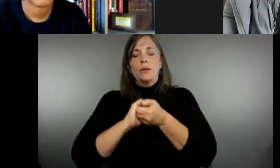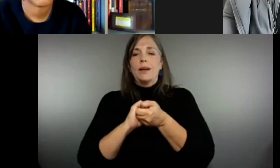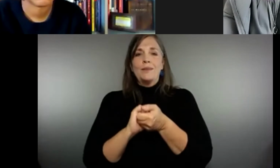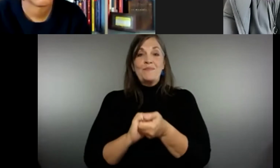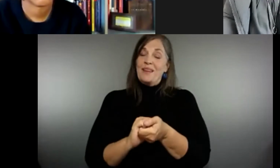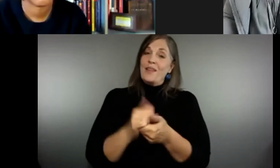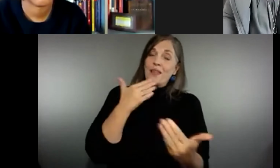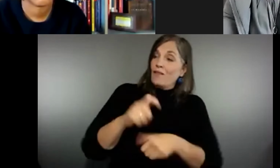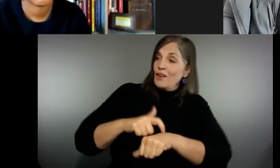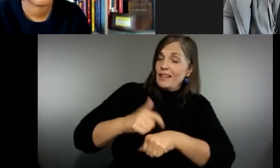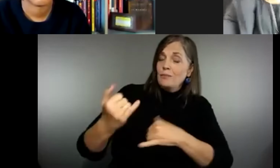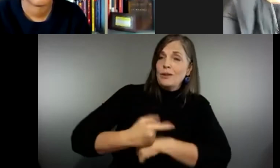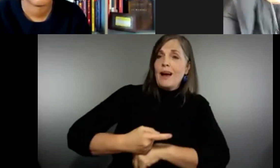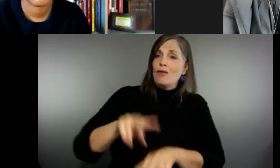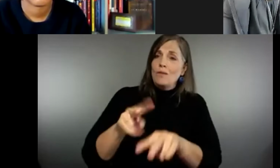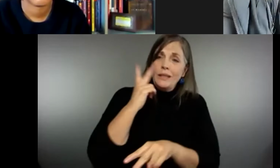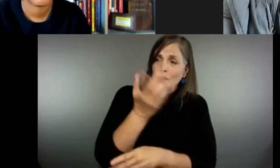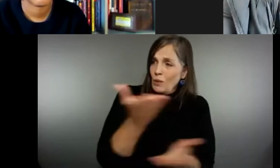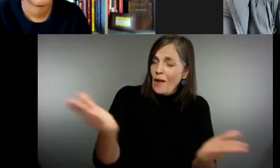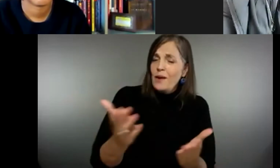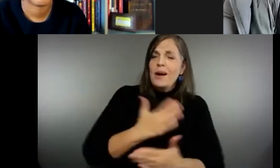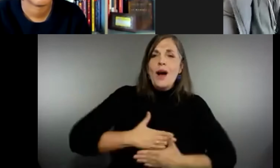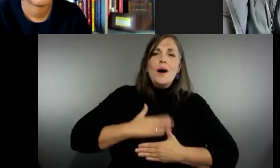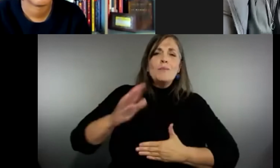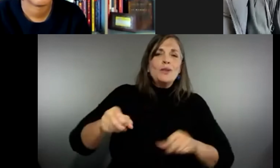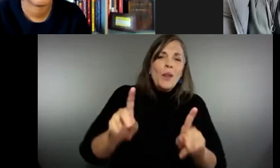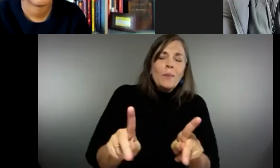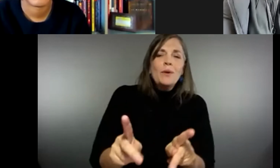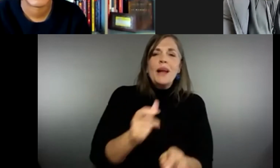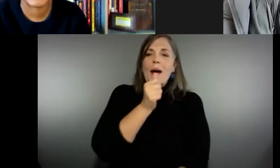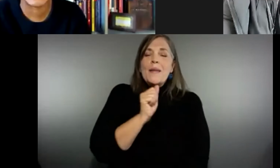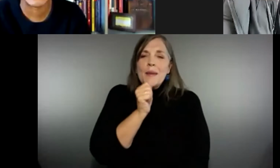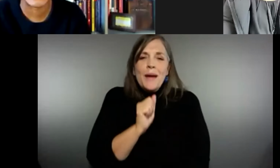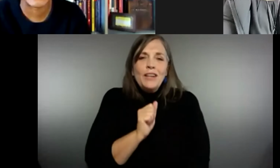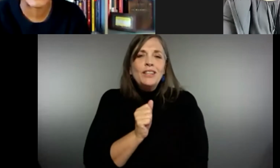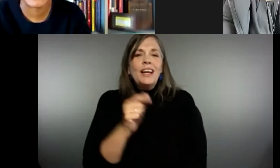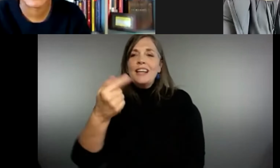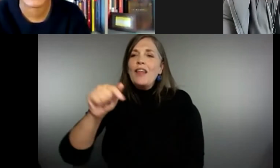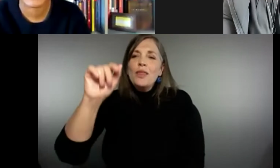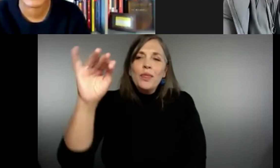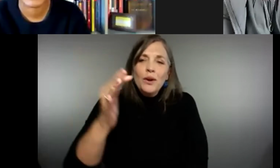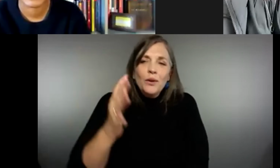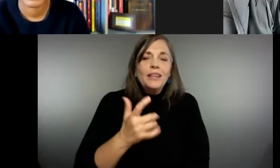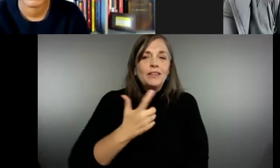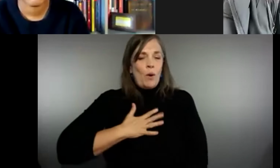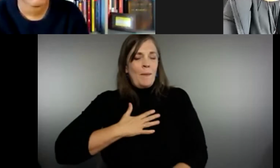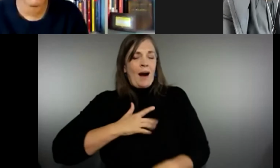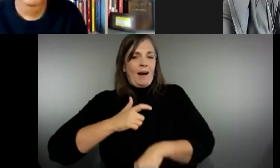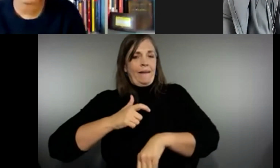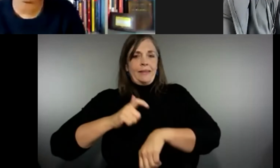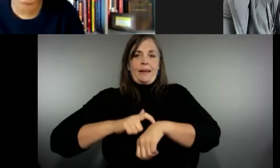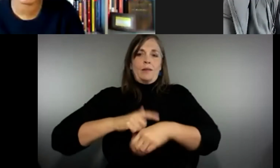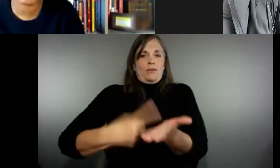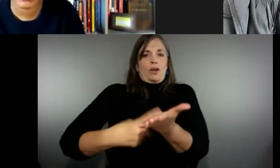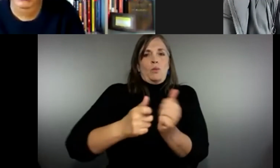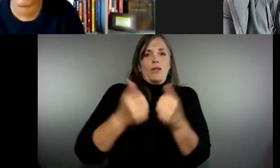there and i appreciate the opportunity and the patience and the grace with me um being in transit and not having a lot of flexibility on timing great well